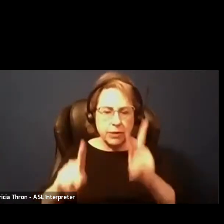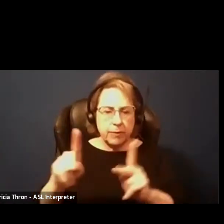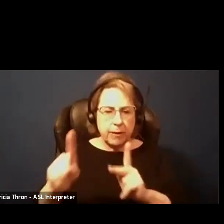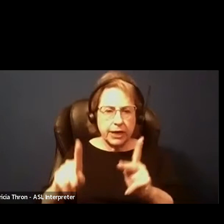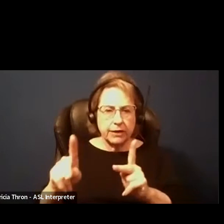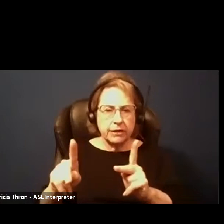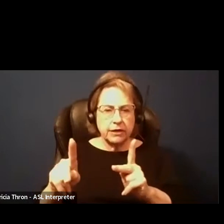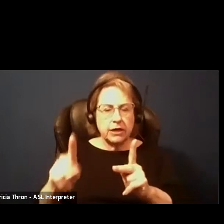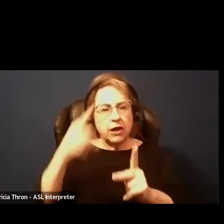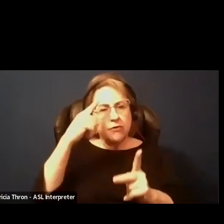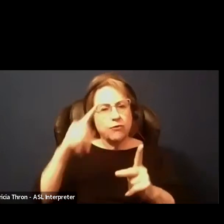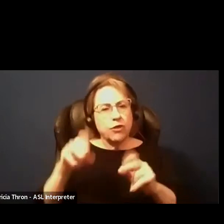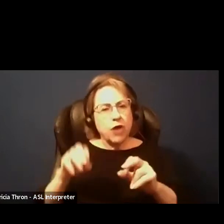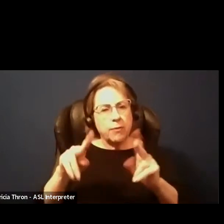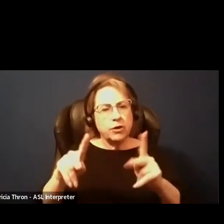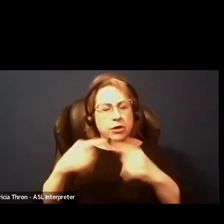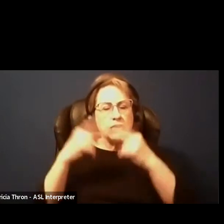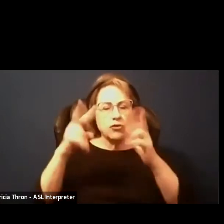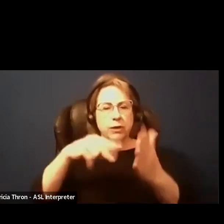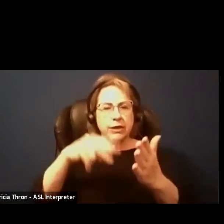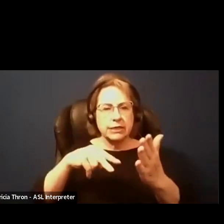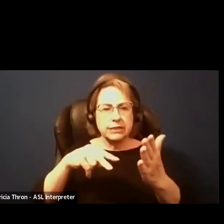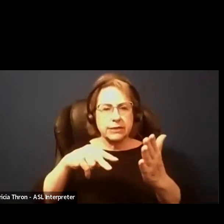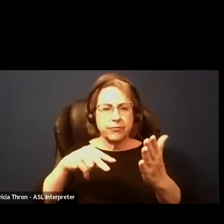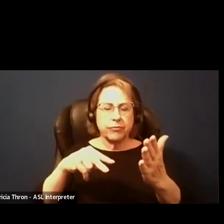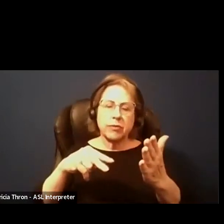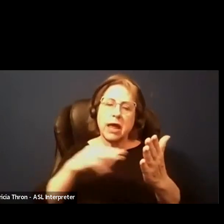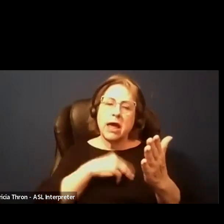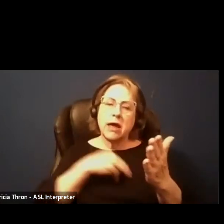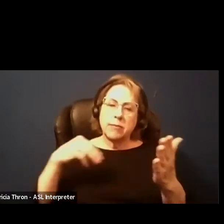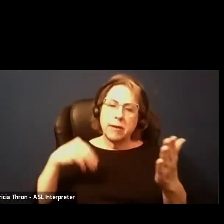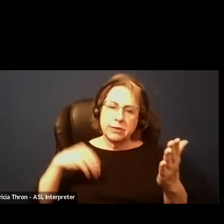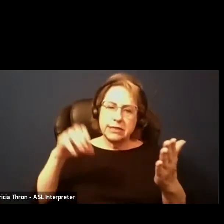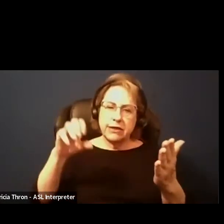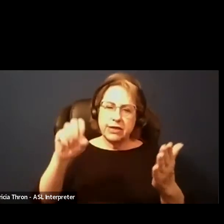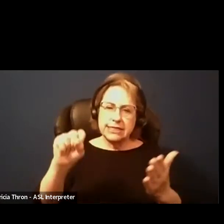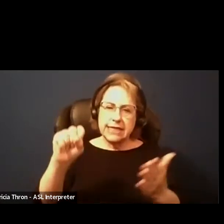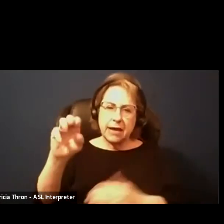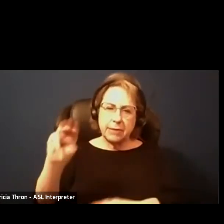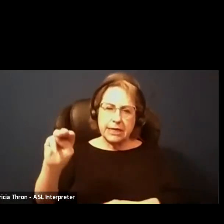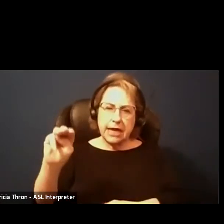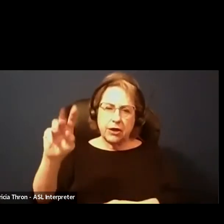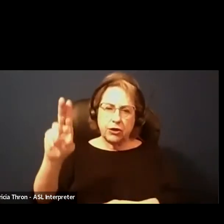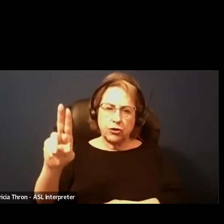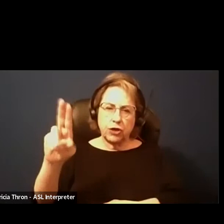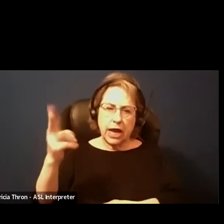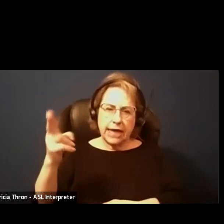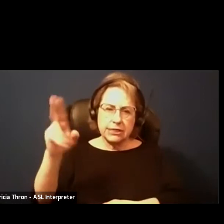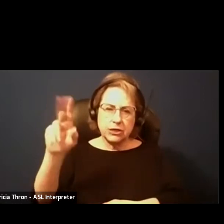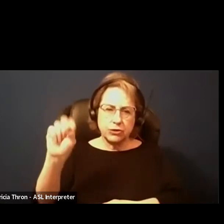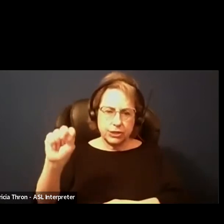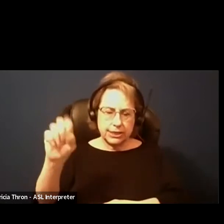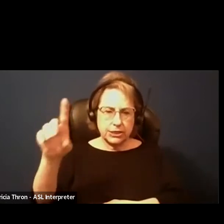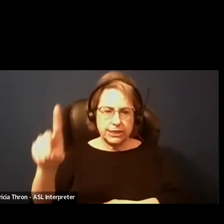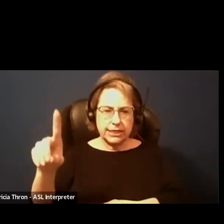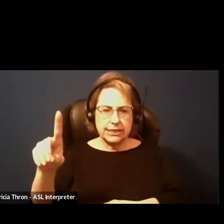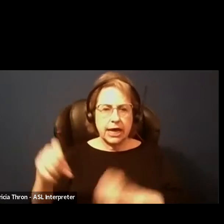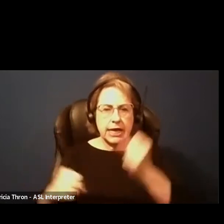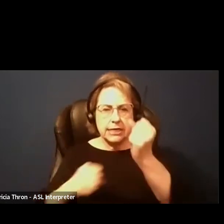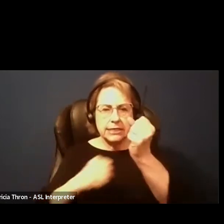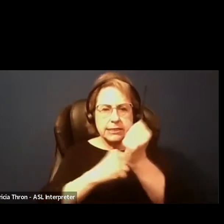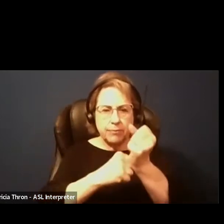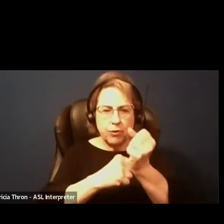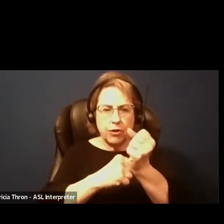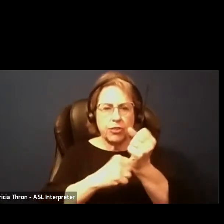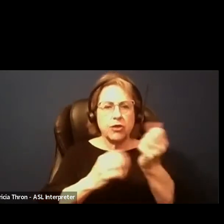tonight. Whereas members of the San Mateo Union High School District support the rights, freedoms, and equality of those who are lesbian,